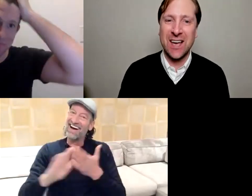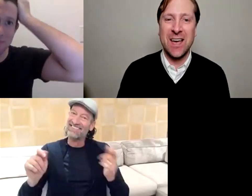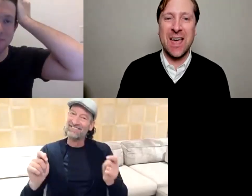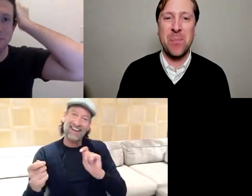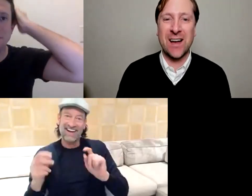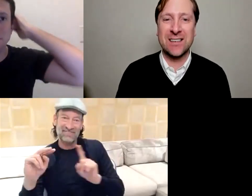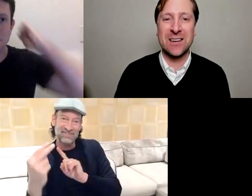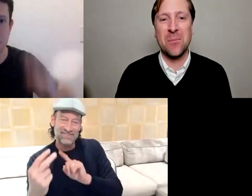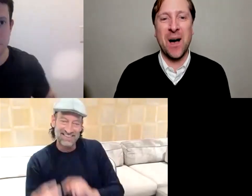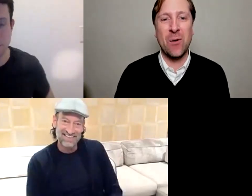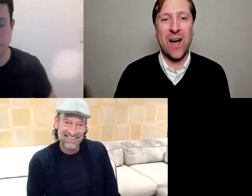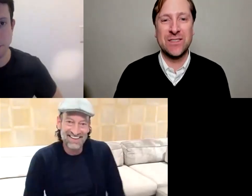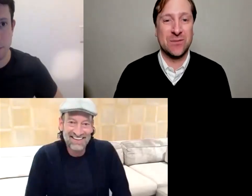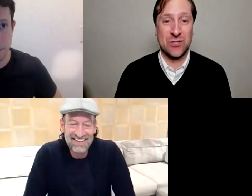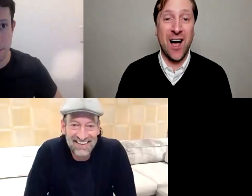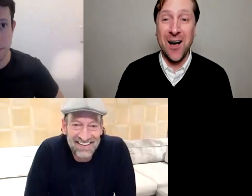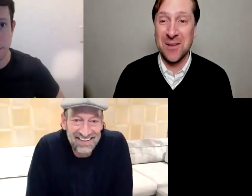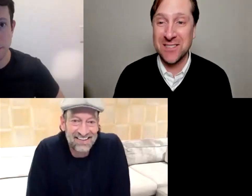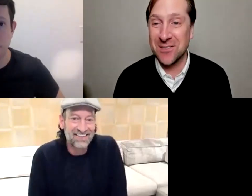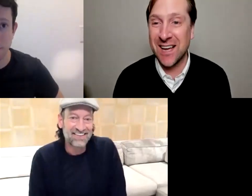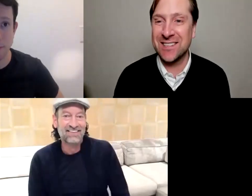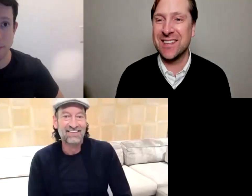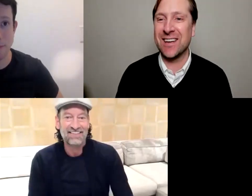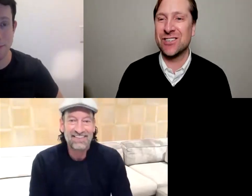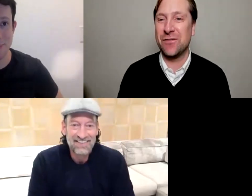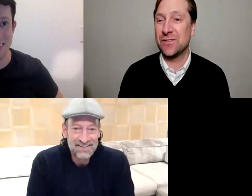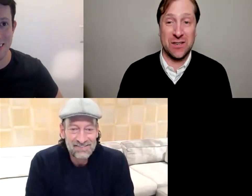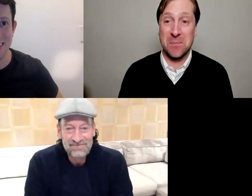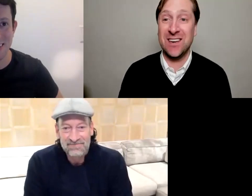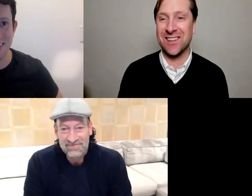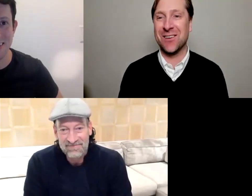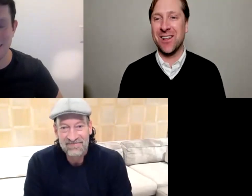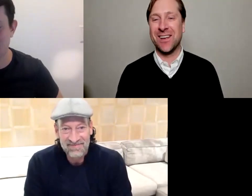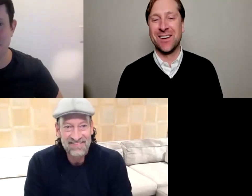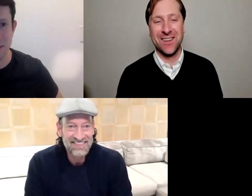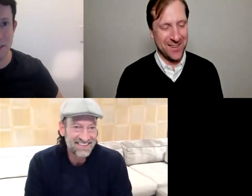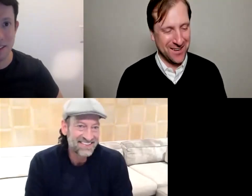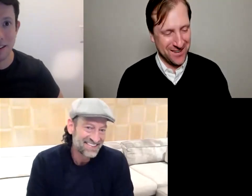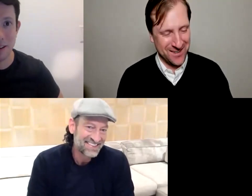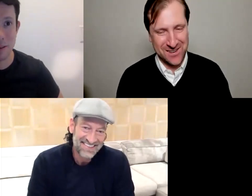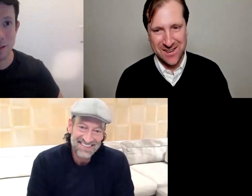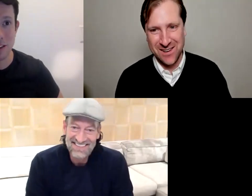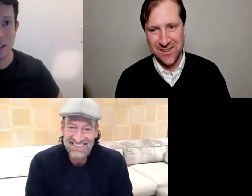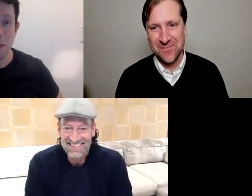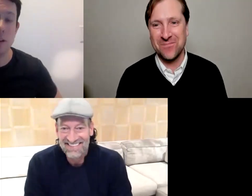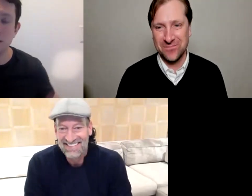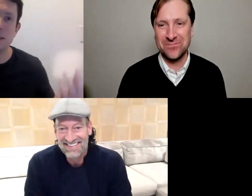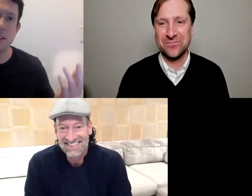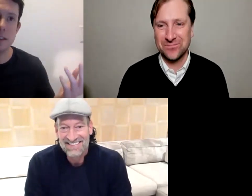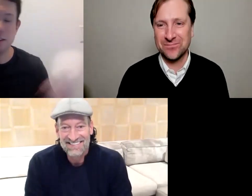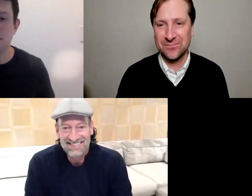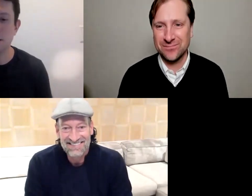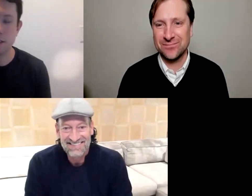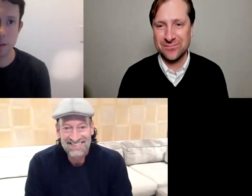actually impacted my wife's job. And so it was nice to see that shift immediately, really. Absolutely. Well,